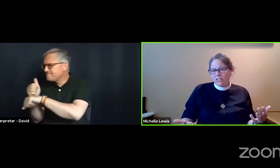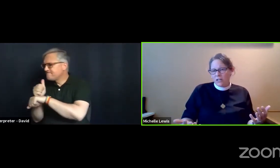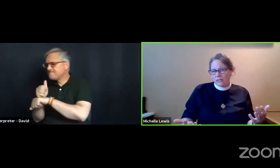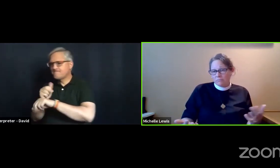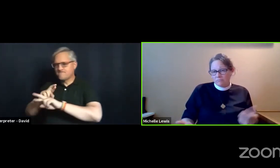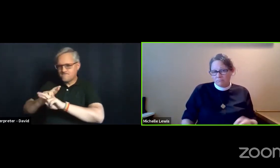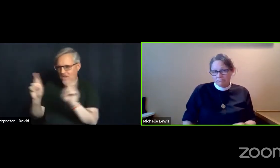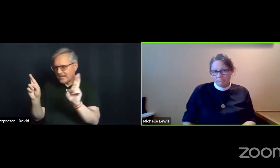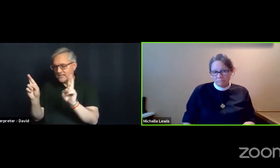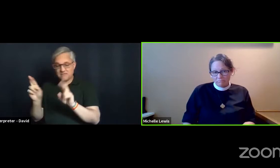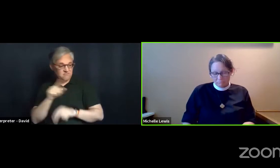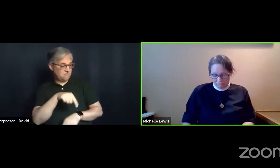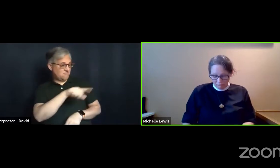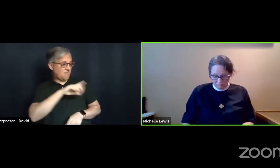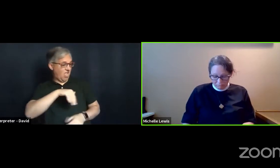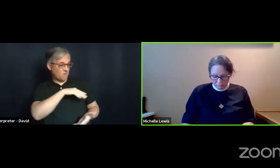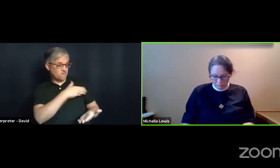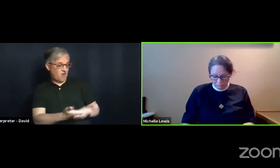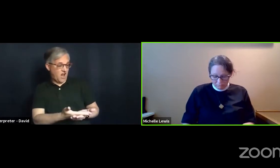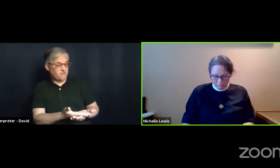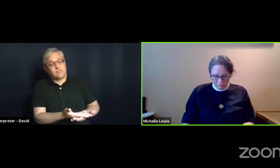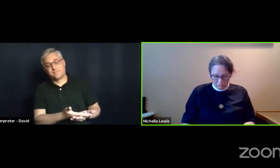just start.